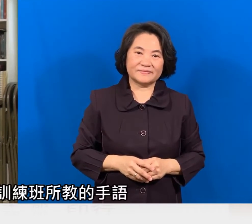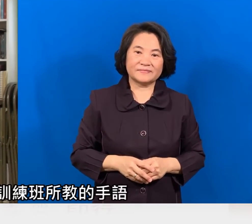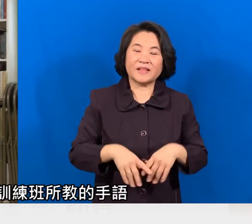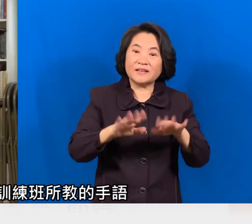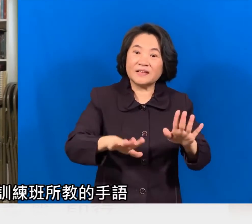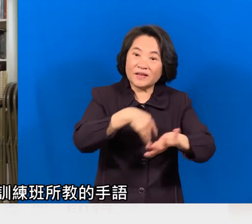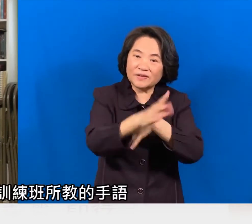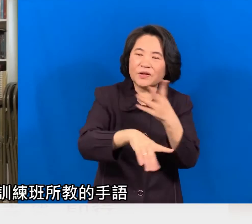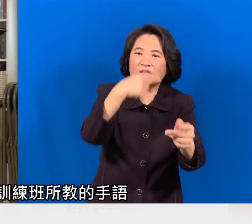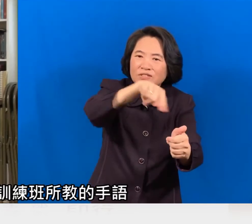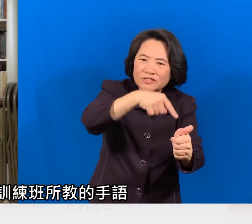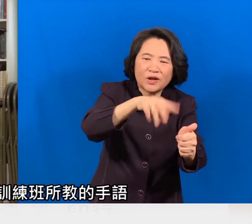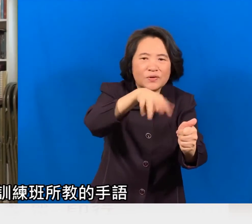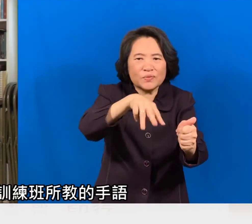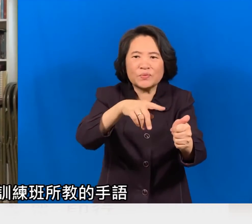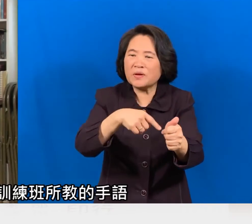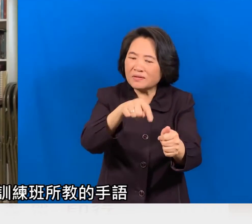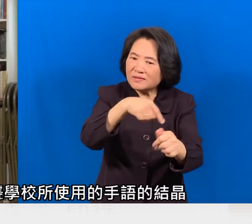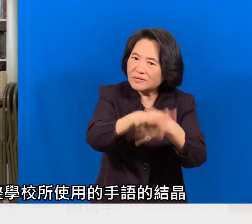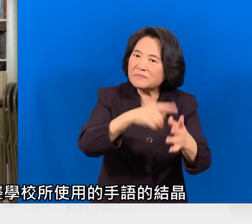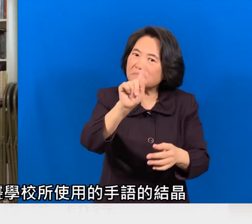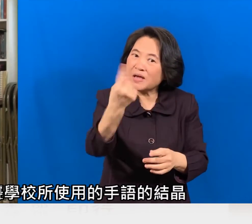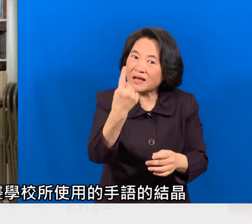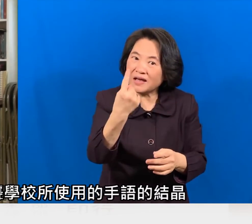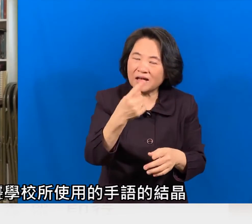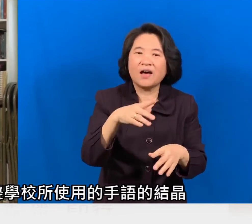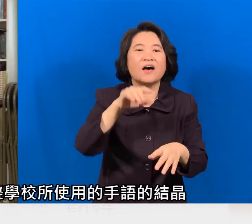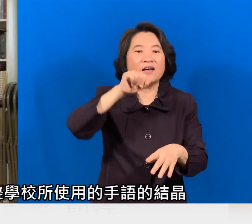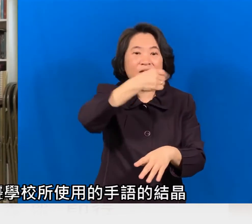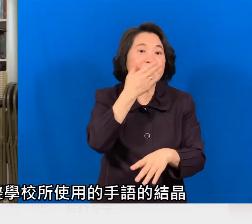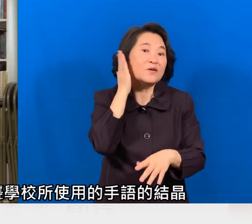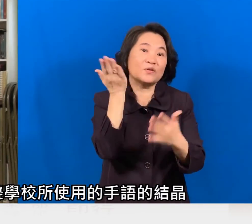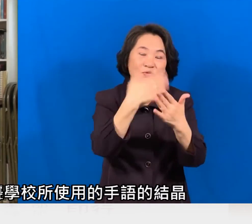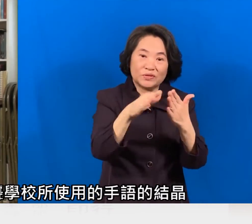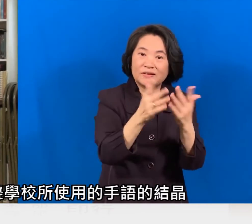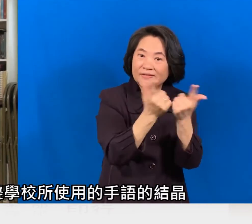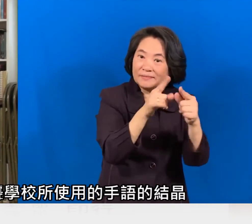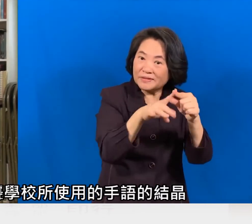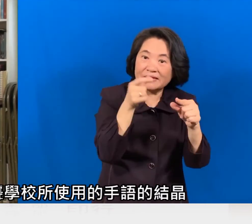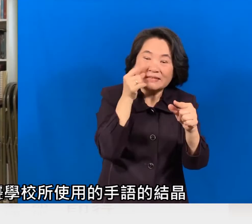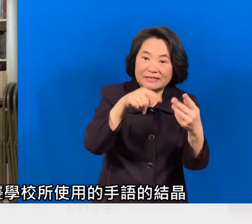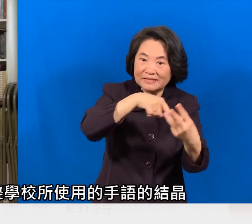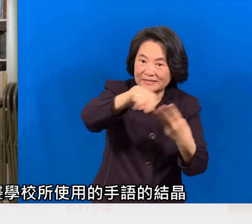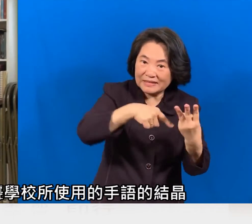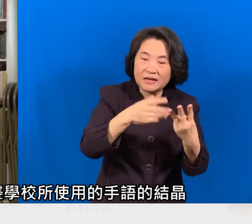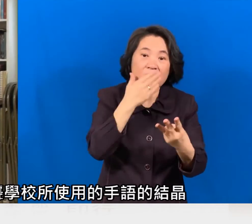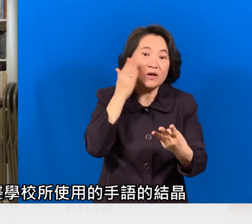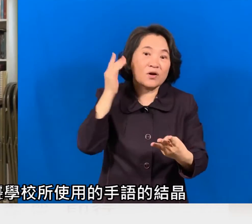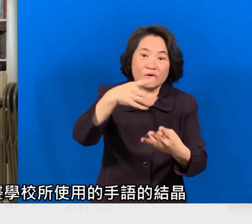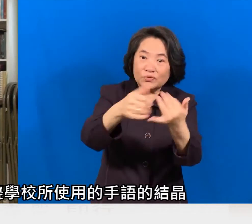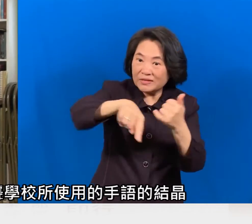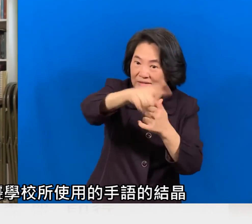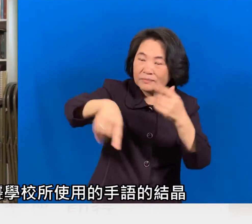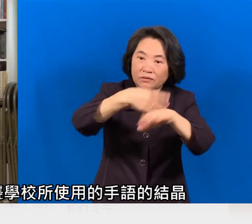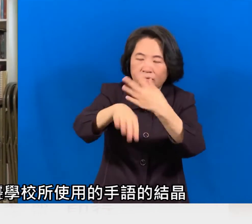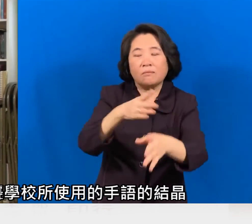The signs which are being taught in our sign language training classes can be said to be a synthesis of the signs used in the 3 schools